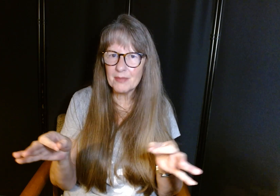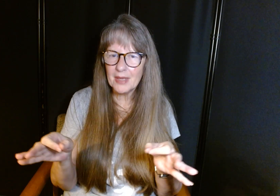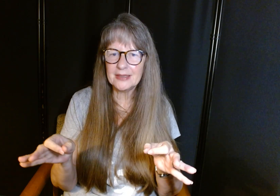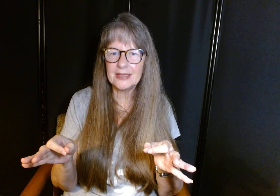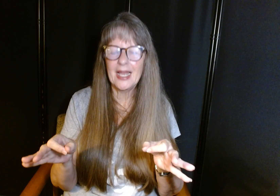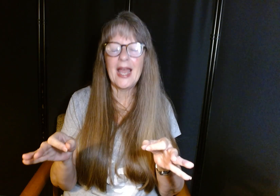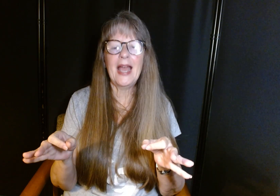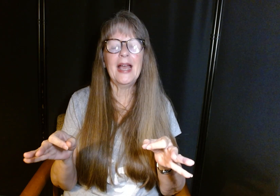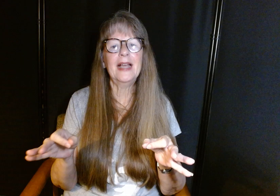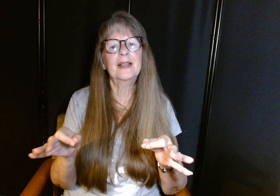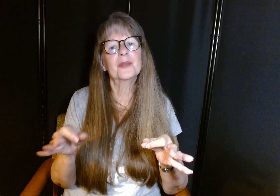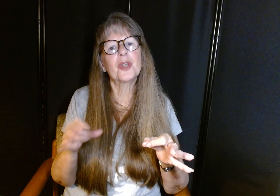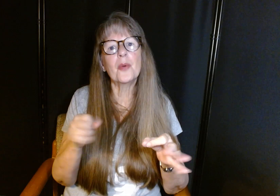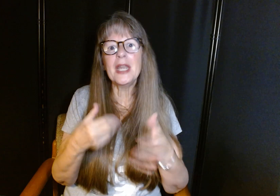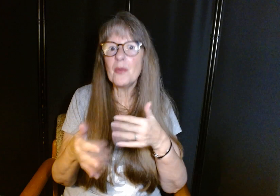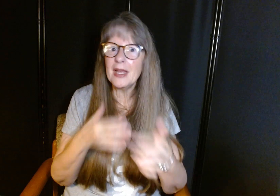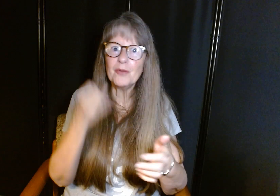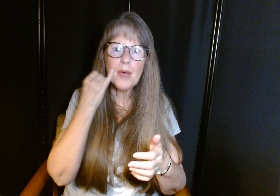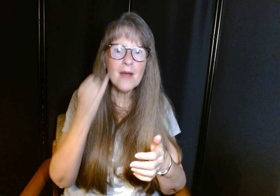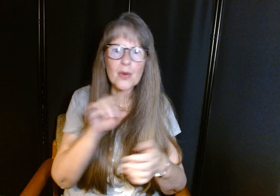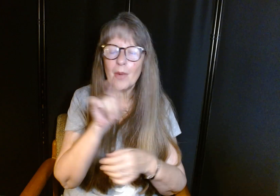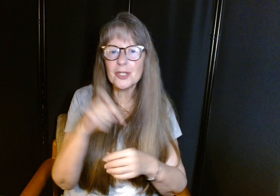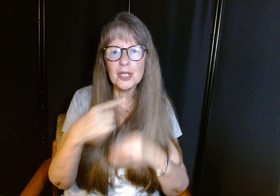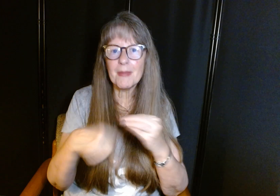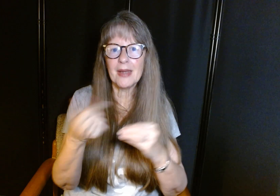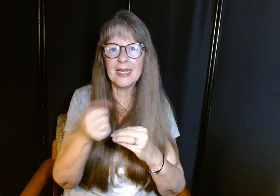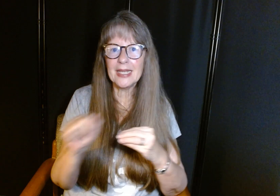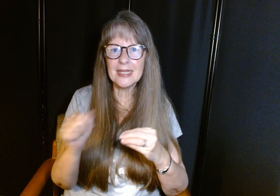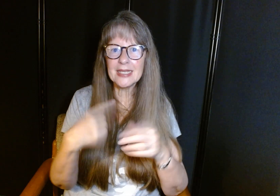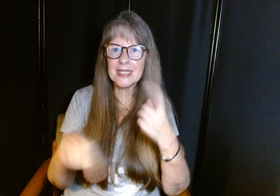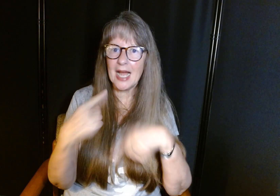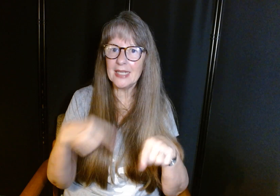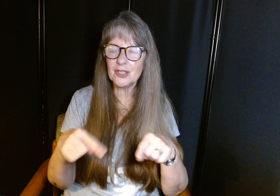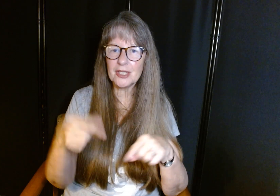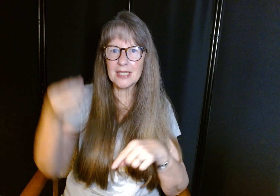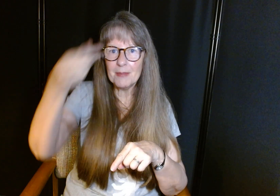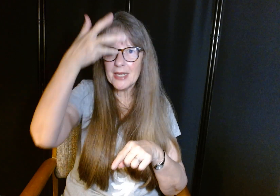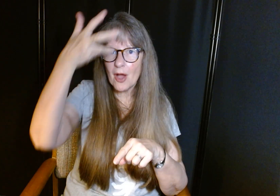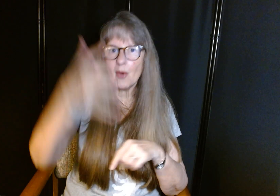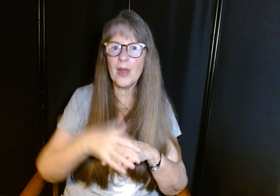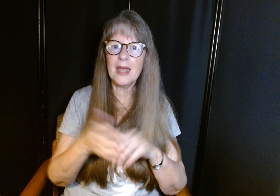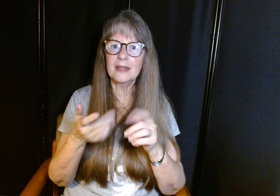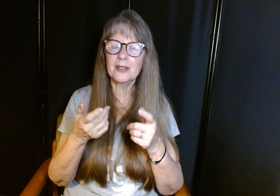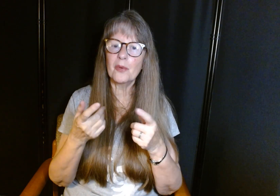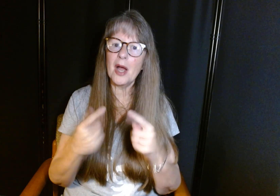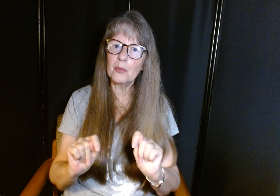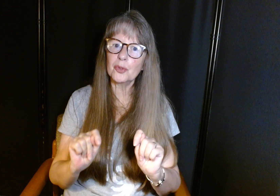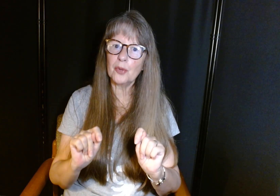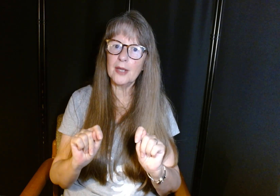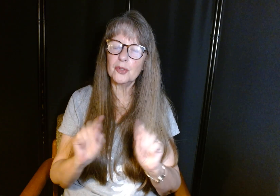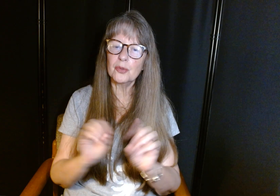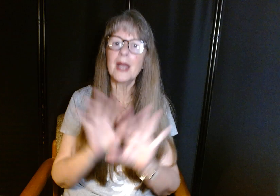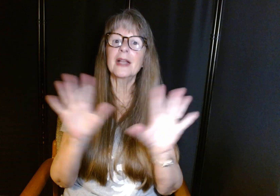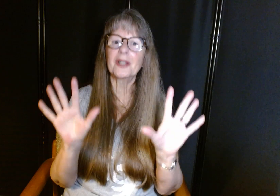statements. And so anyway, if you have a question about any of these signs, just let me know, and so I will try to